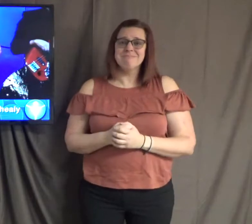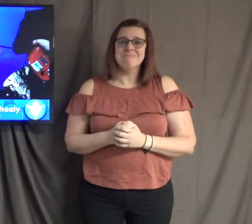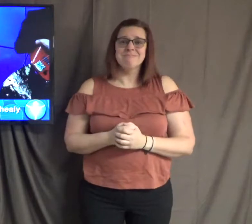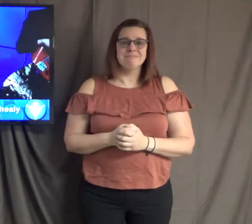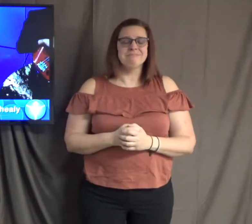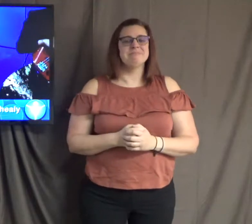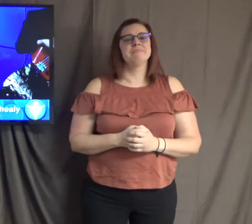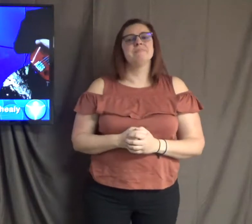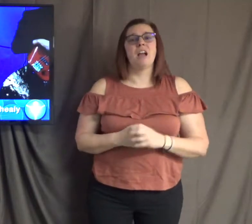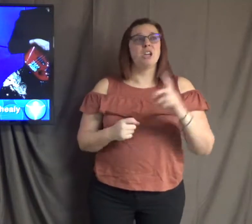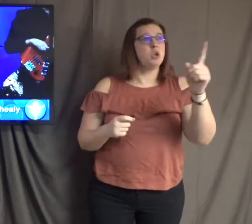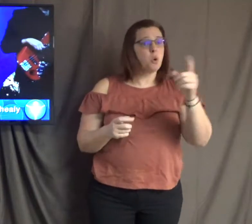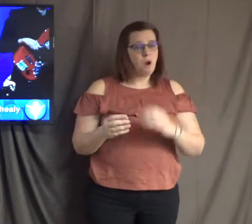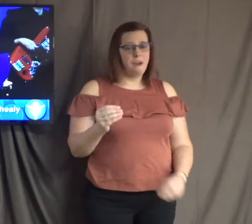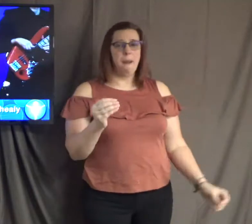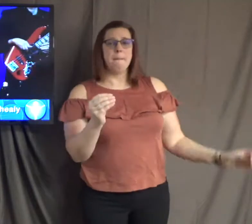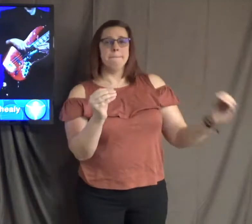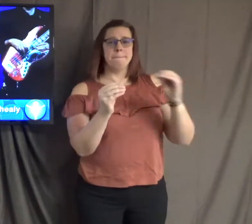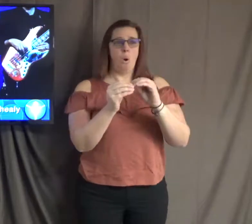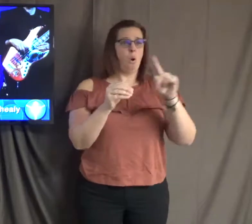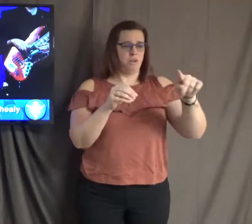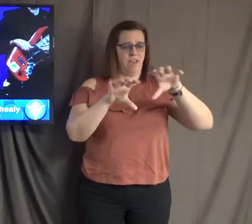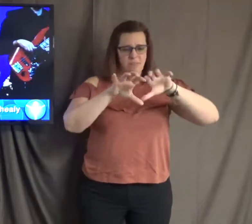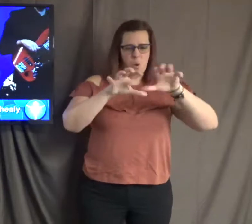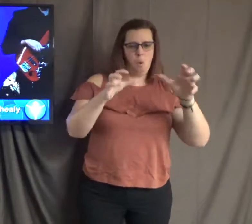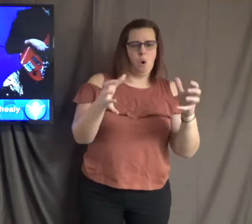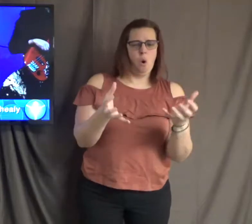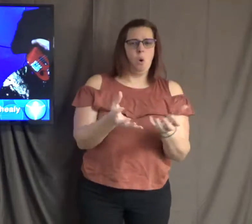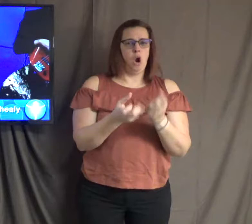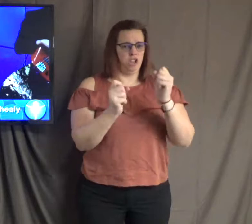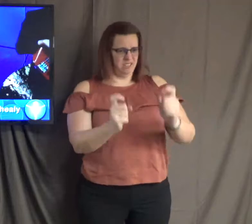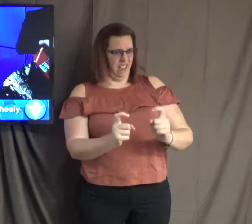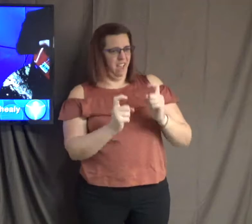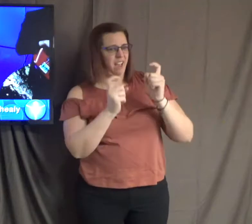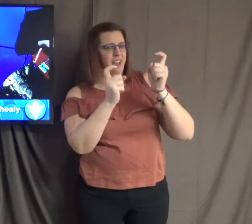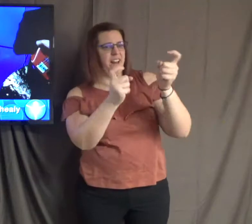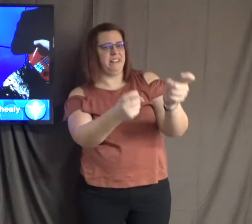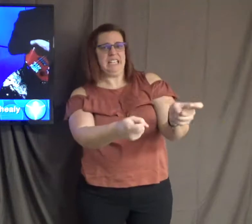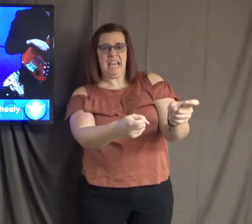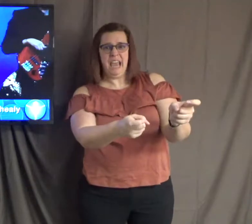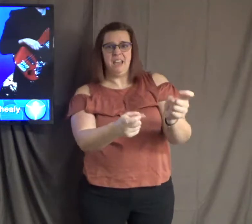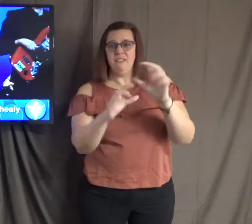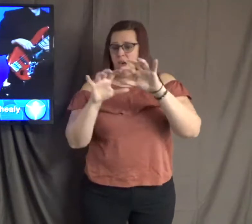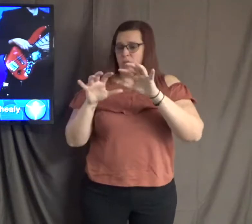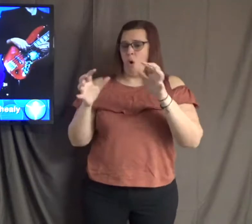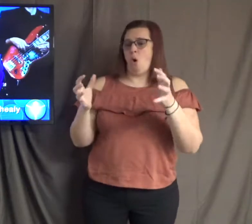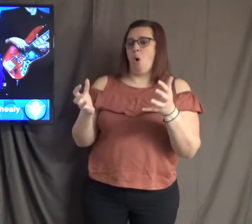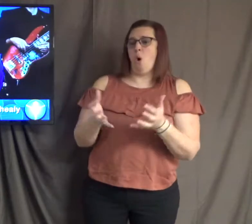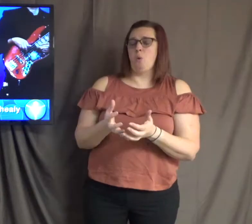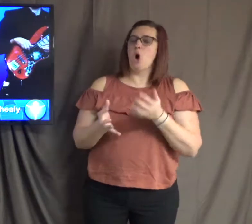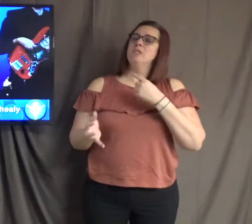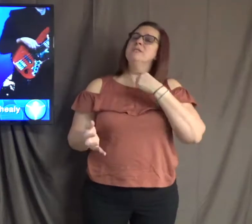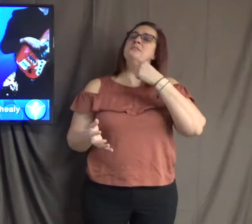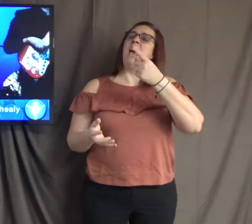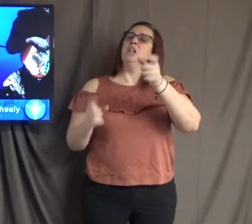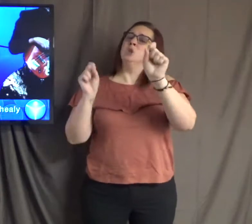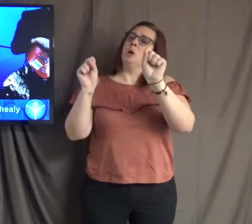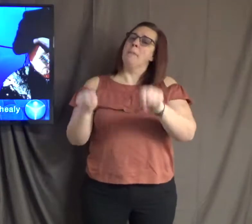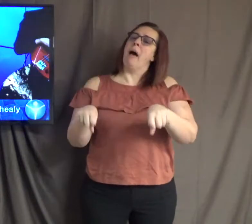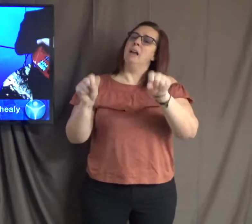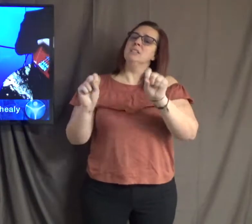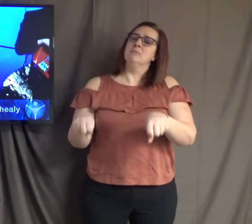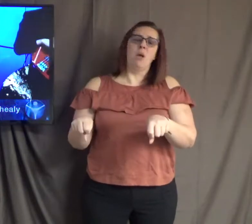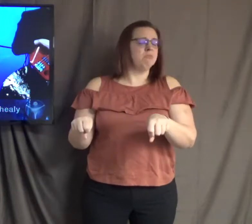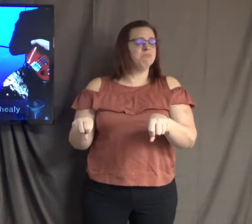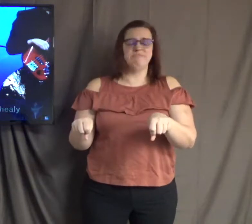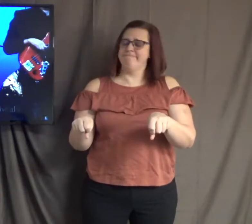More than this world could afford you or tell you you're capable of.